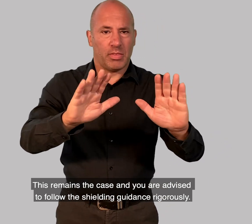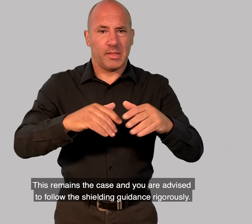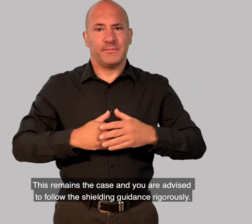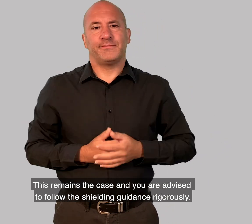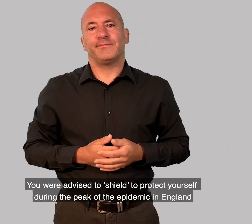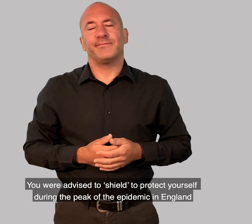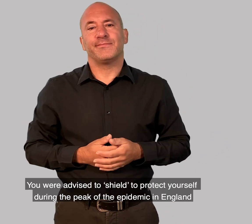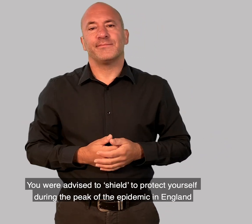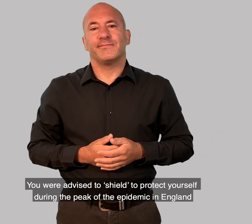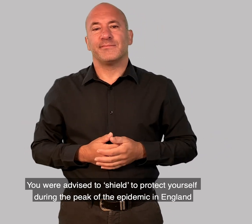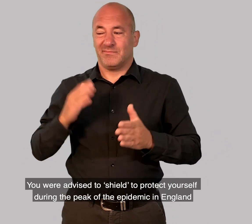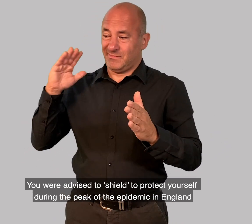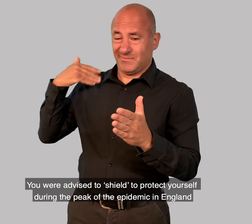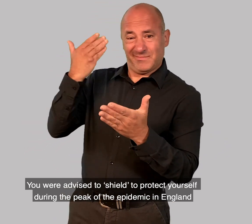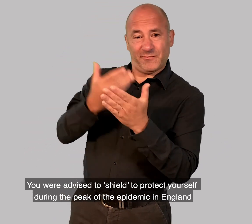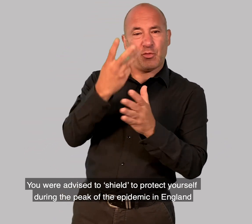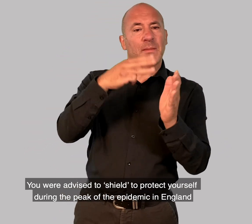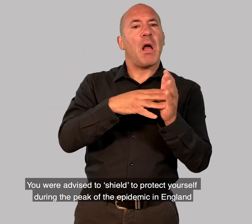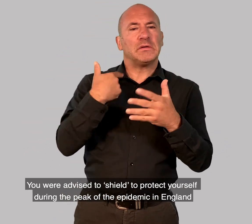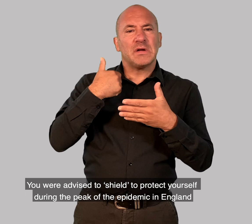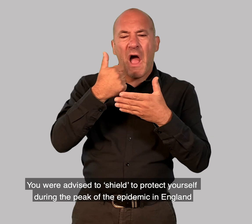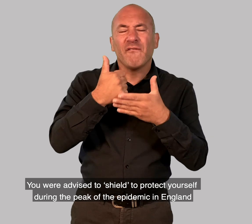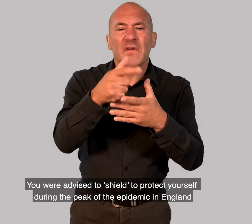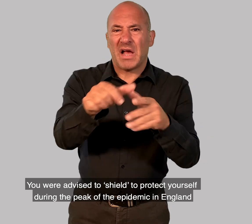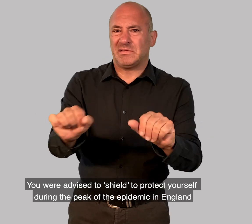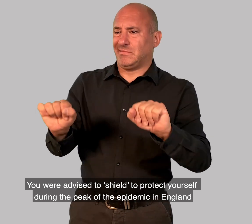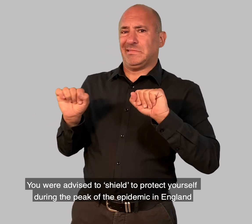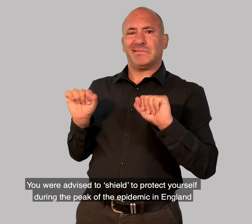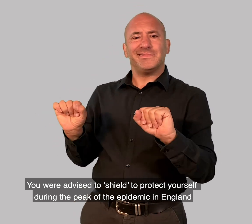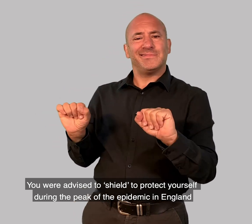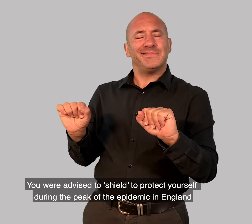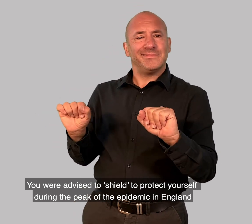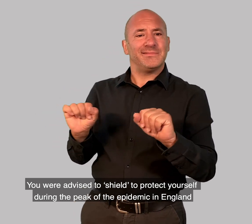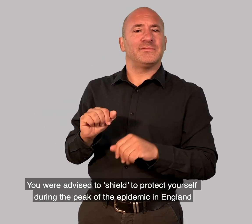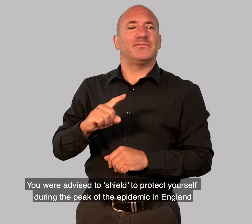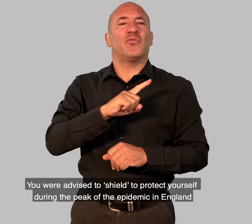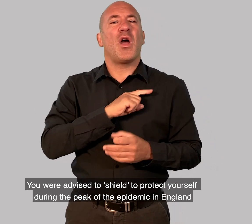You were advised to shield to protect yourself during the peak of the epidemic in England,